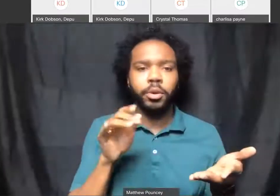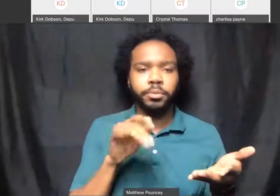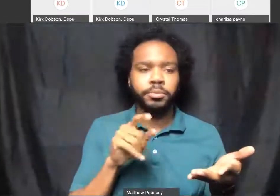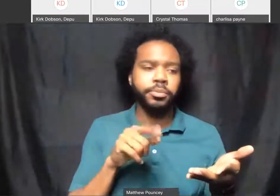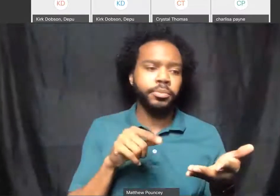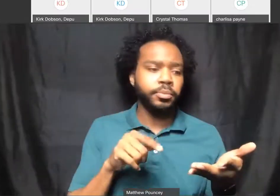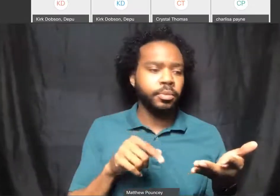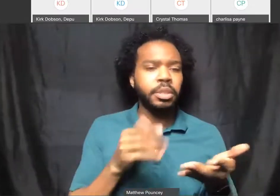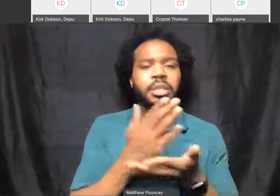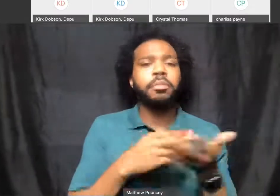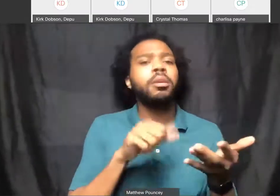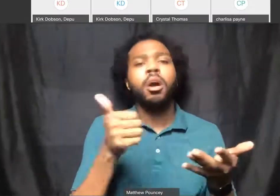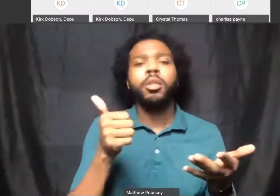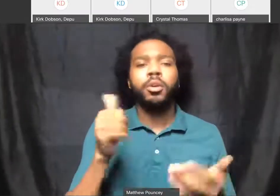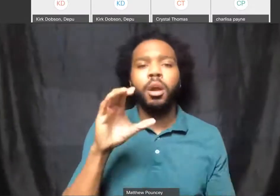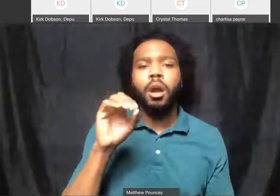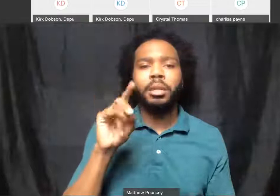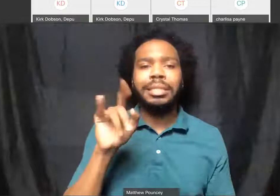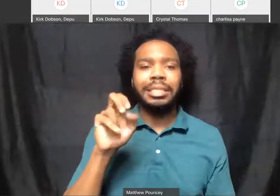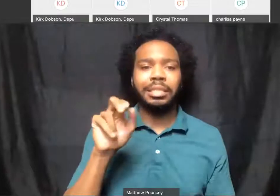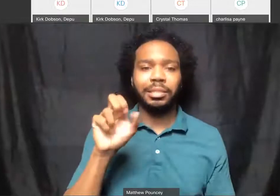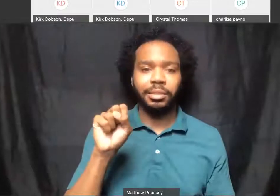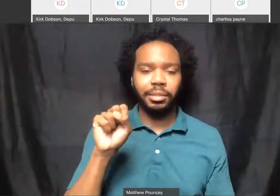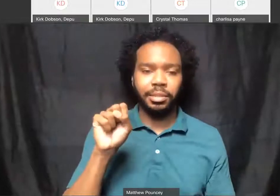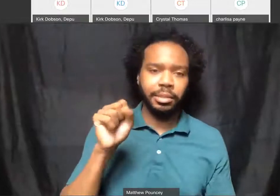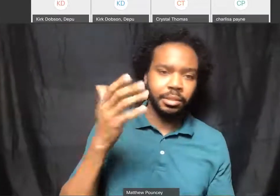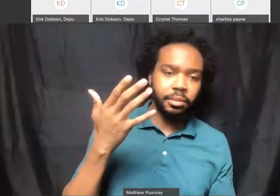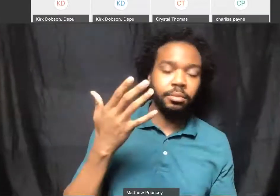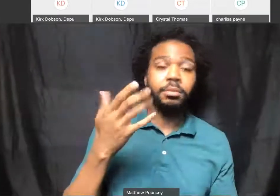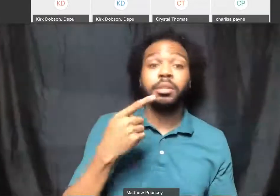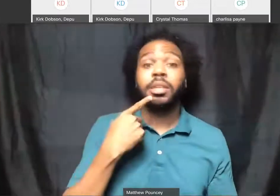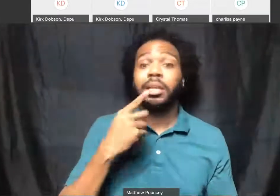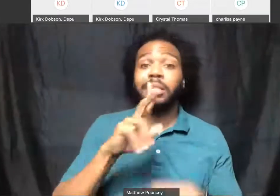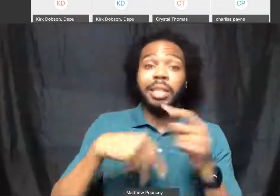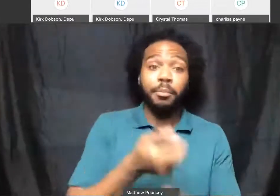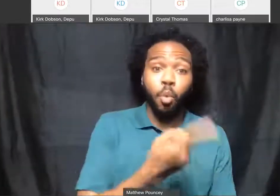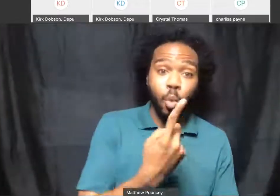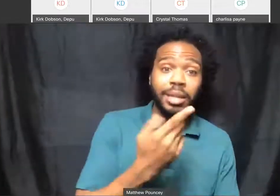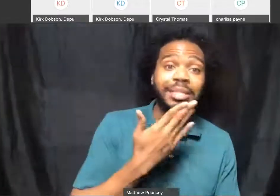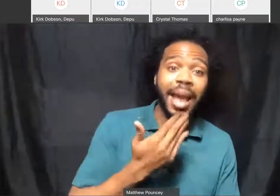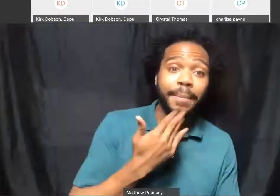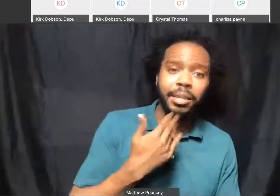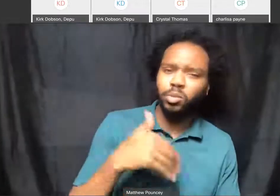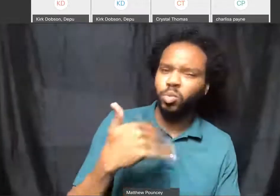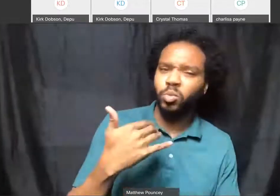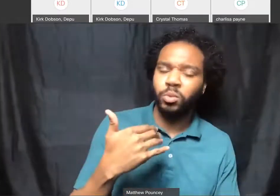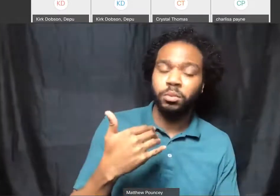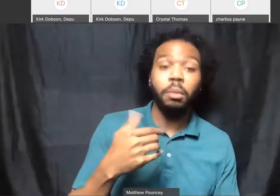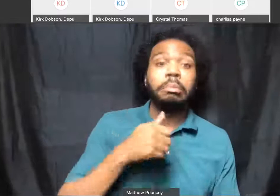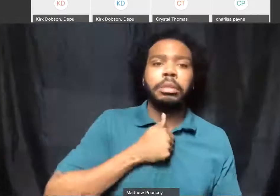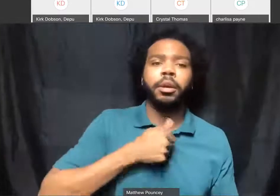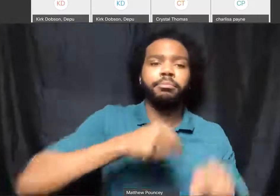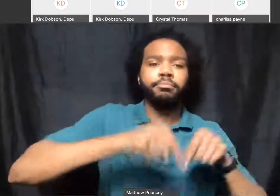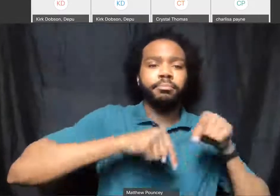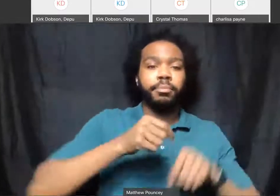the other conditions. They've clarified that type 1 diabetes is higher risk. Type 2 diabetes is